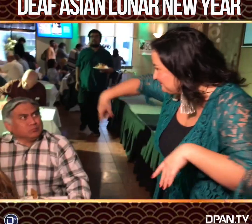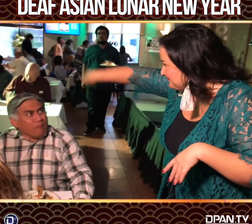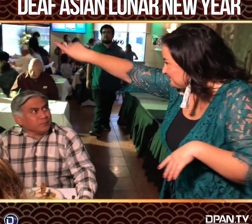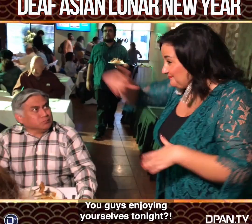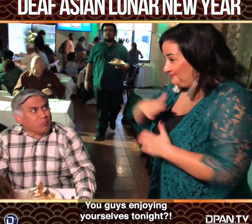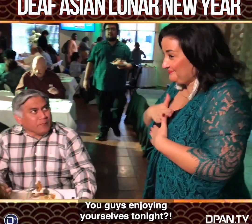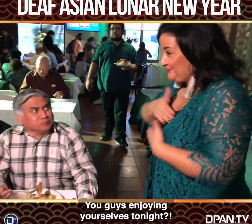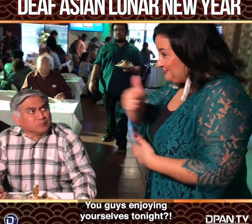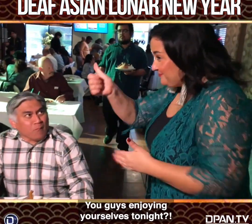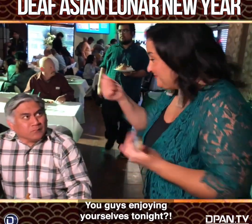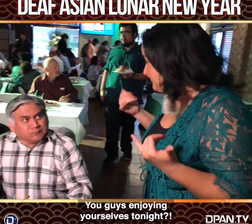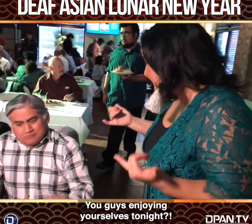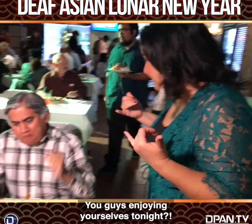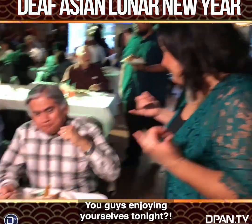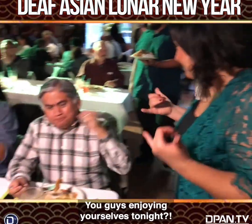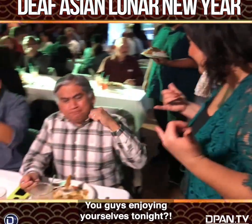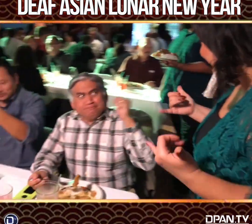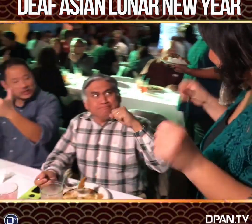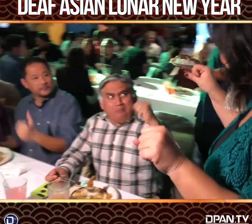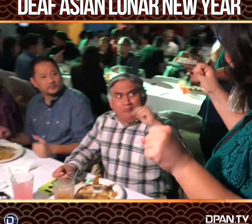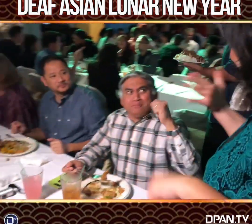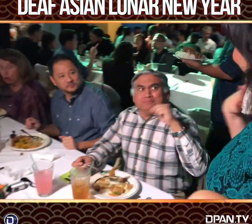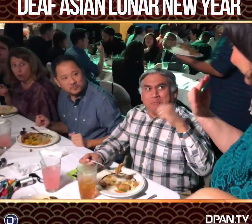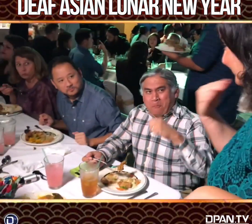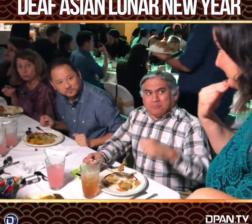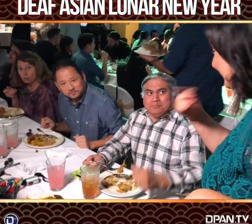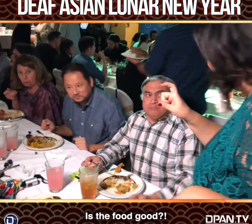Are you guys enjoying yourselves tonight? Is the food good?